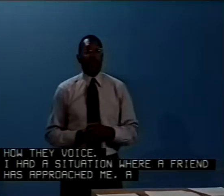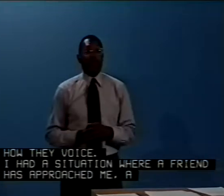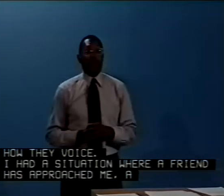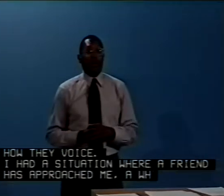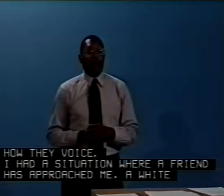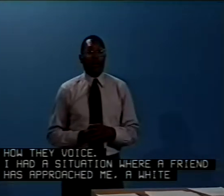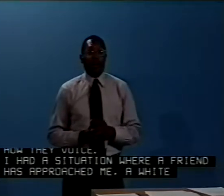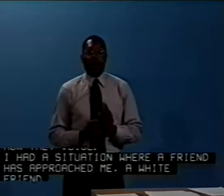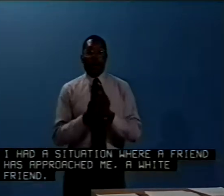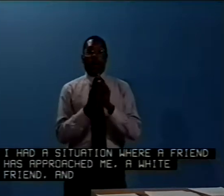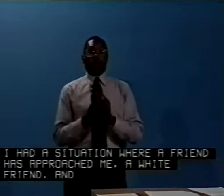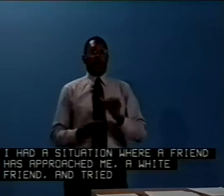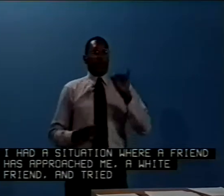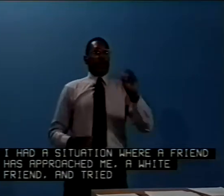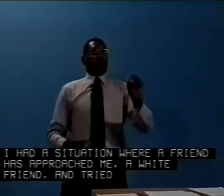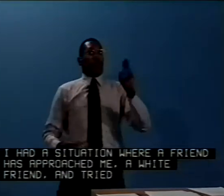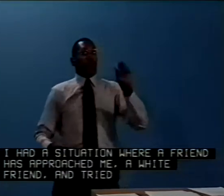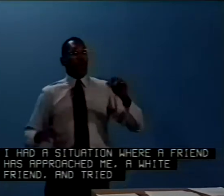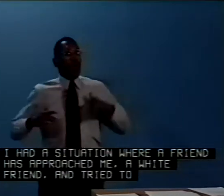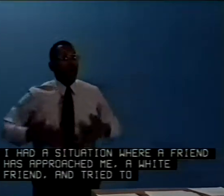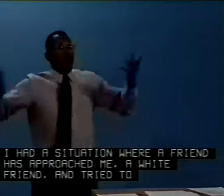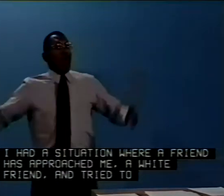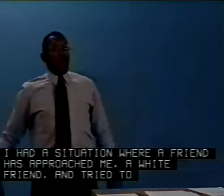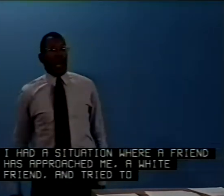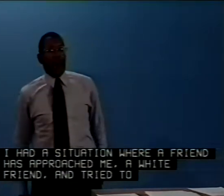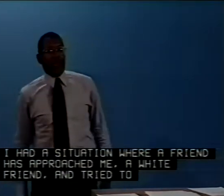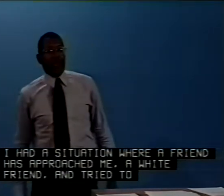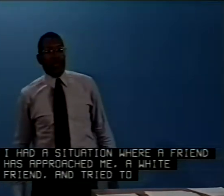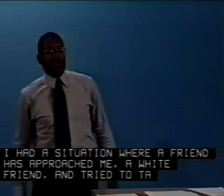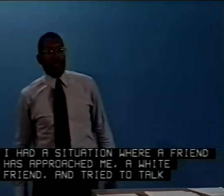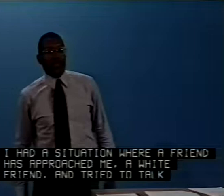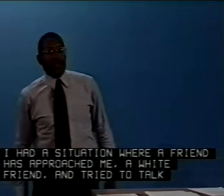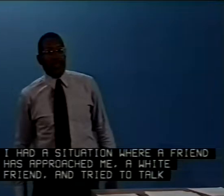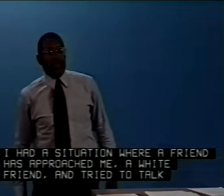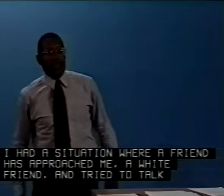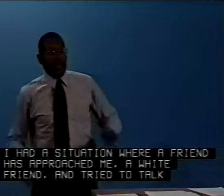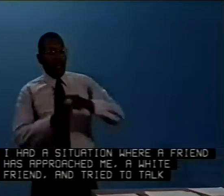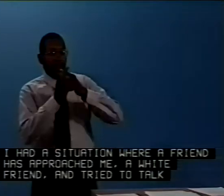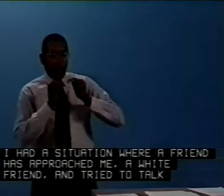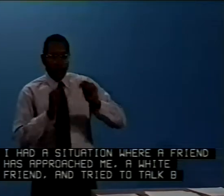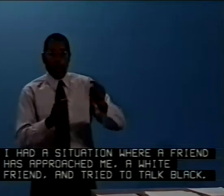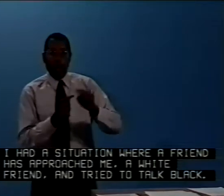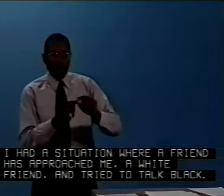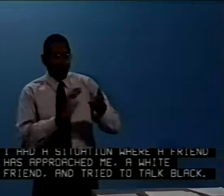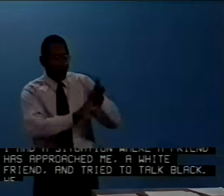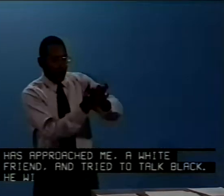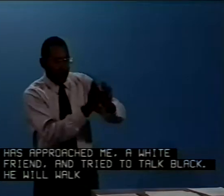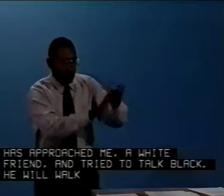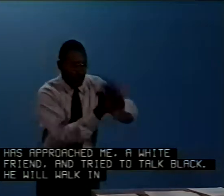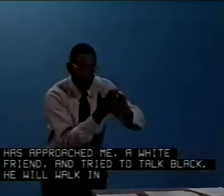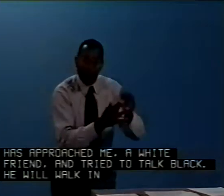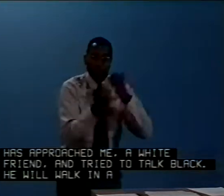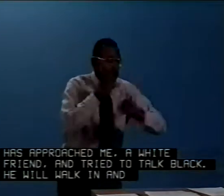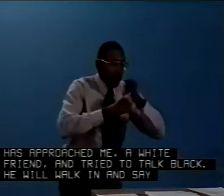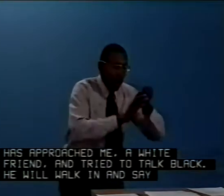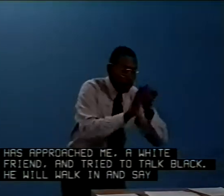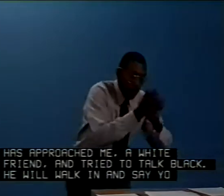black. The walker says, "Yo, bro, what's up? What's happening?" And tried to do